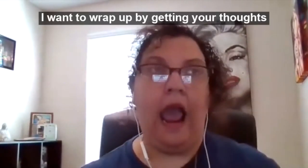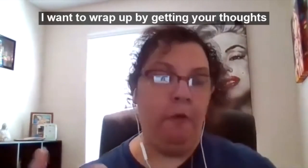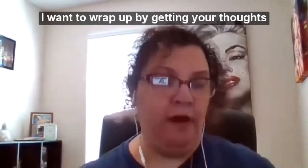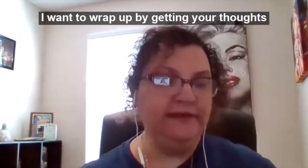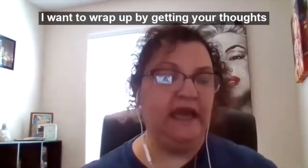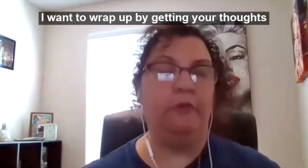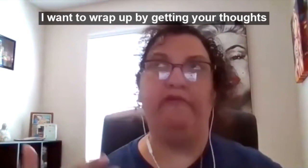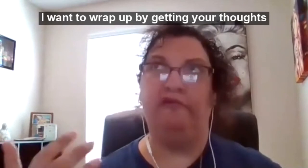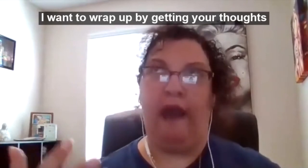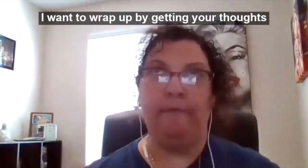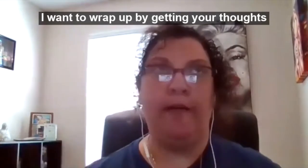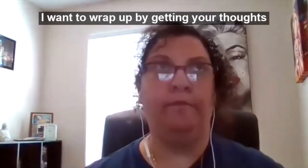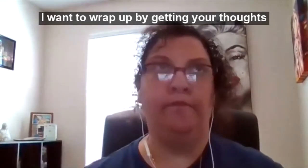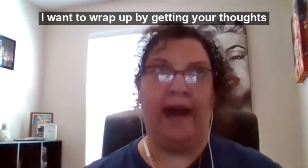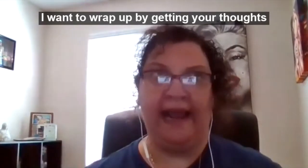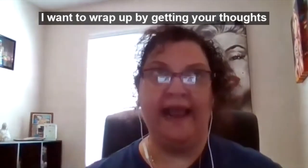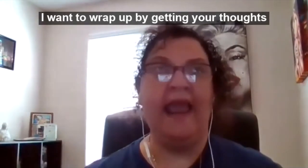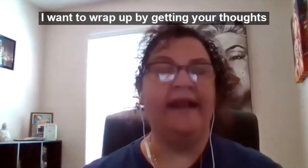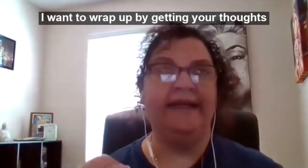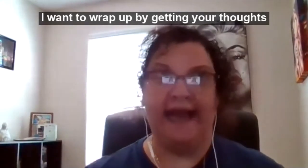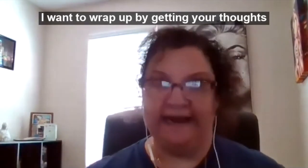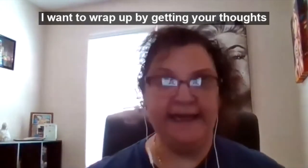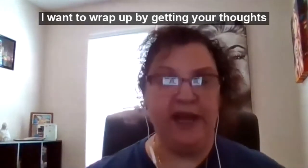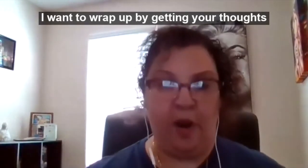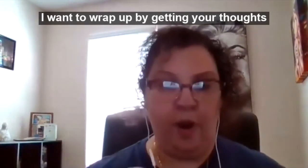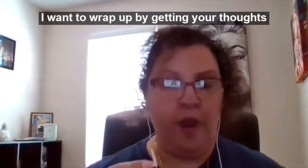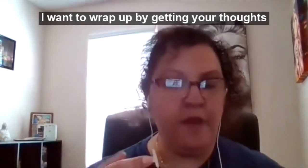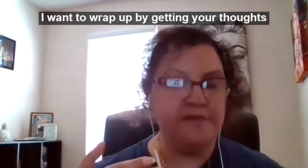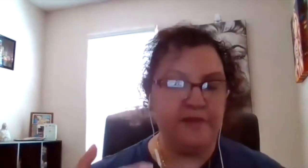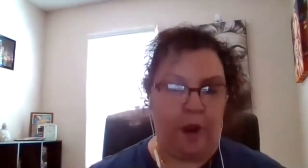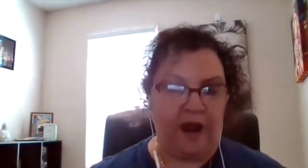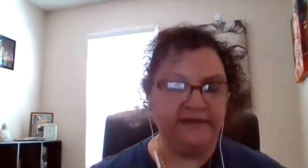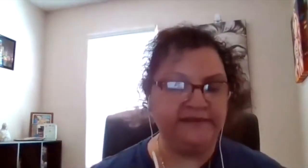I want to wrap up by getting your thoughts